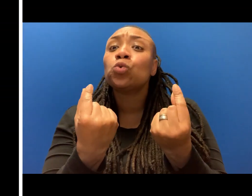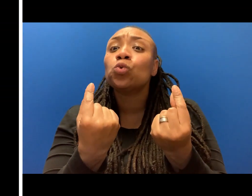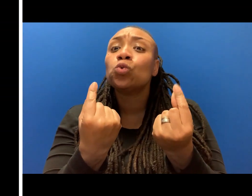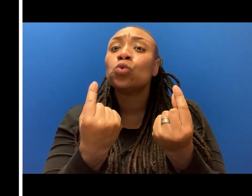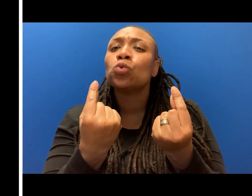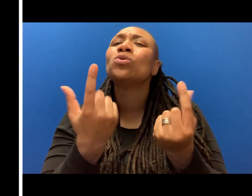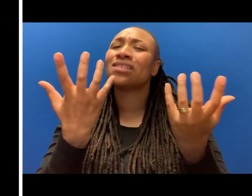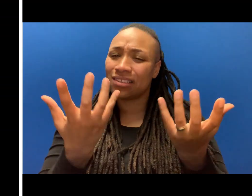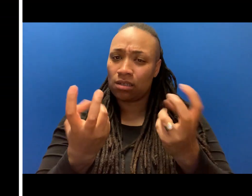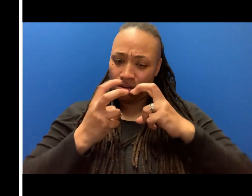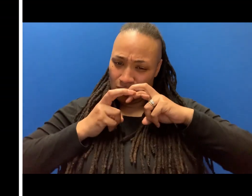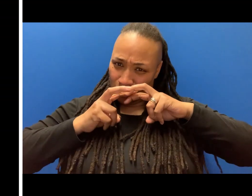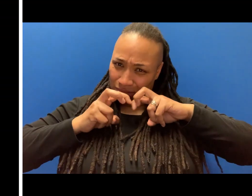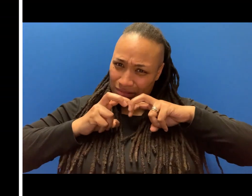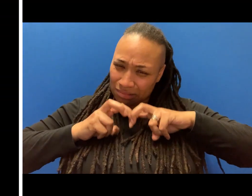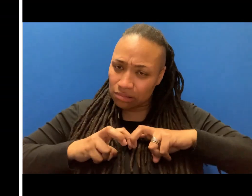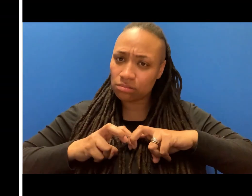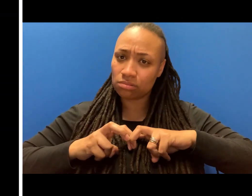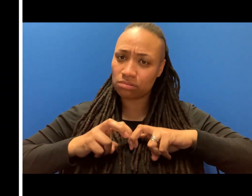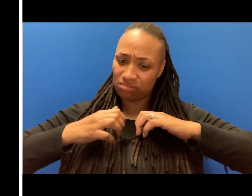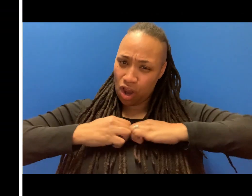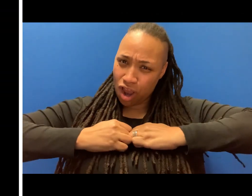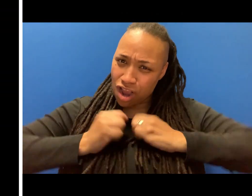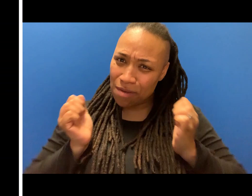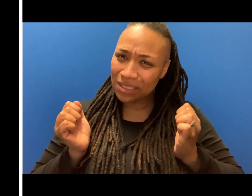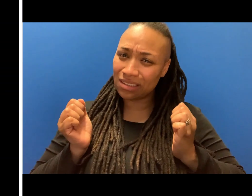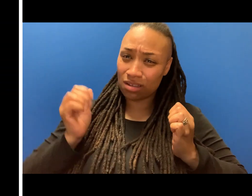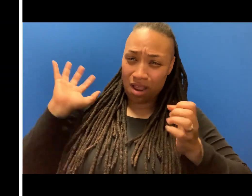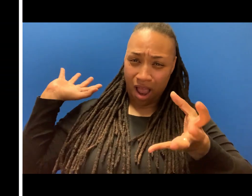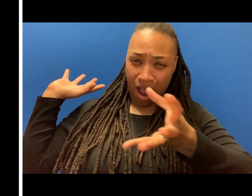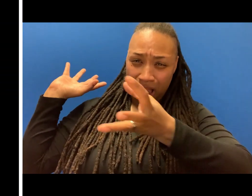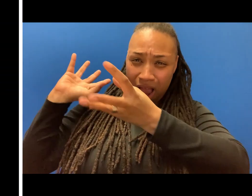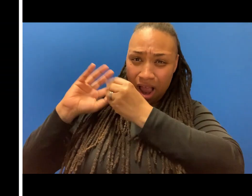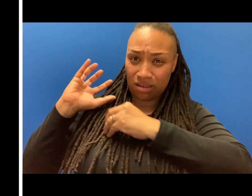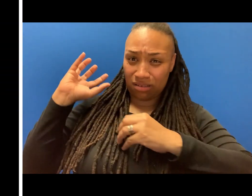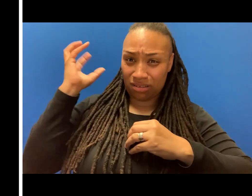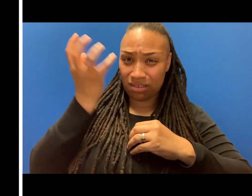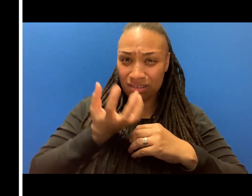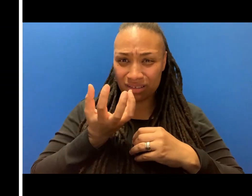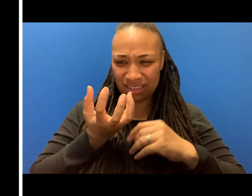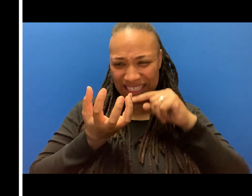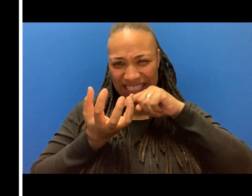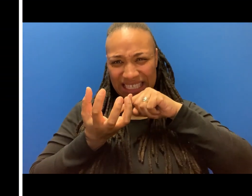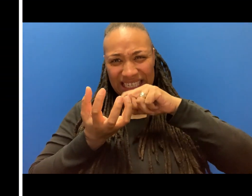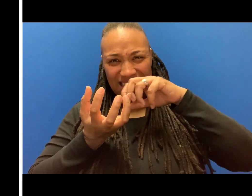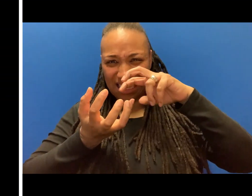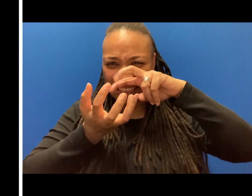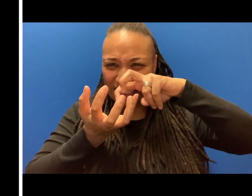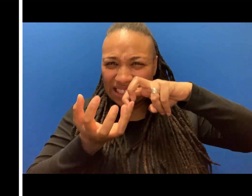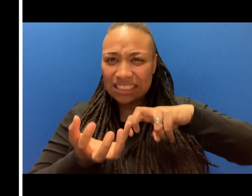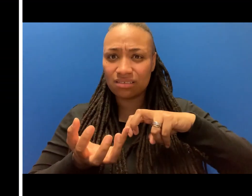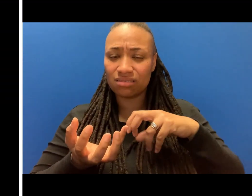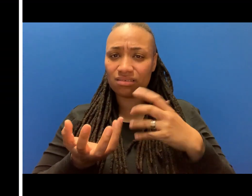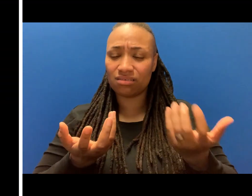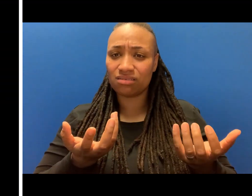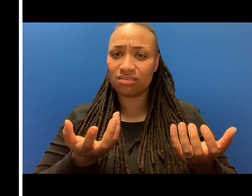even complicity, your own shovel and bricks that you have been laying into the